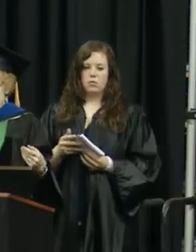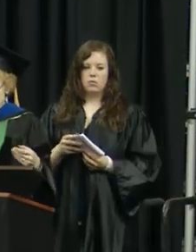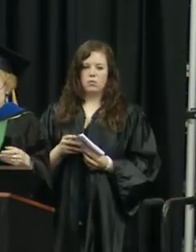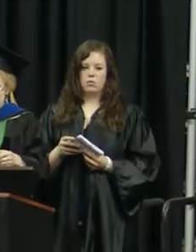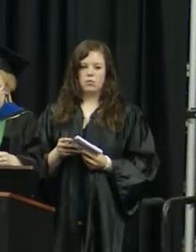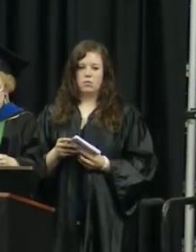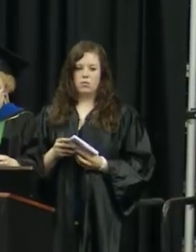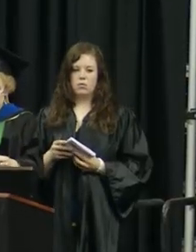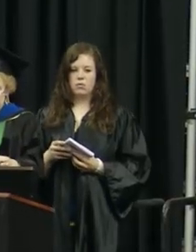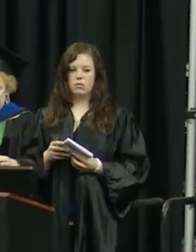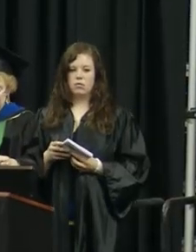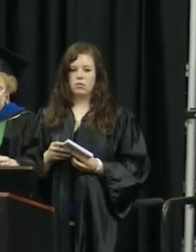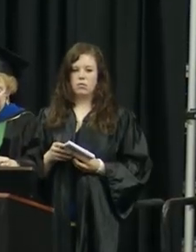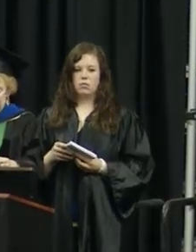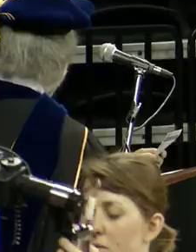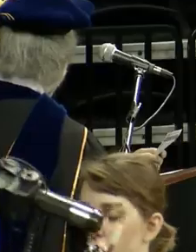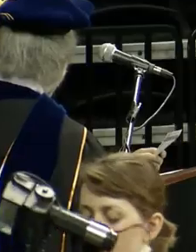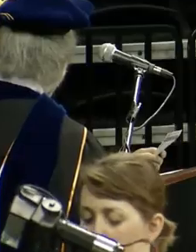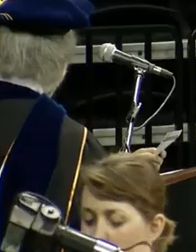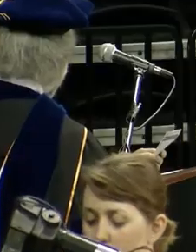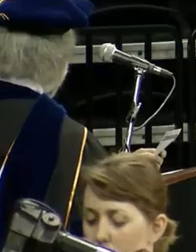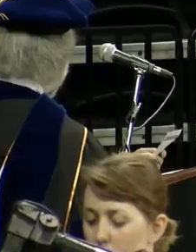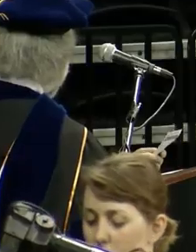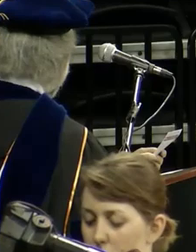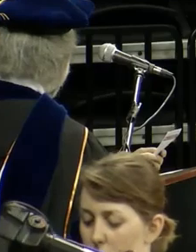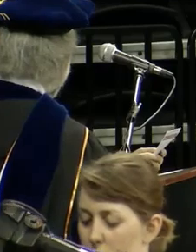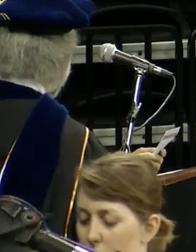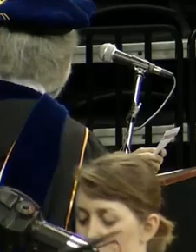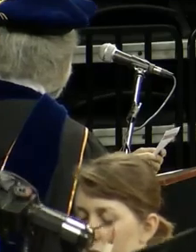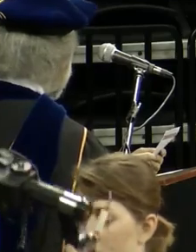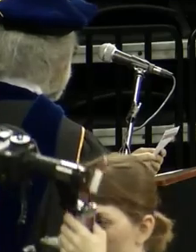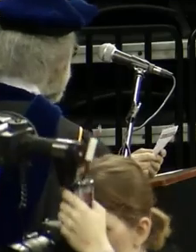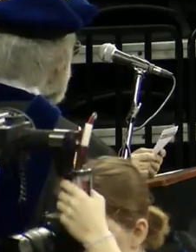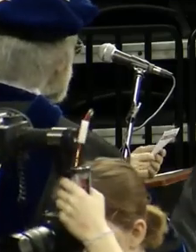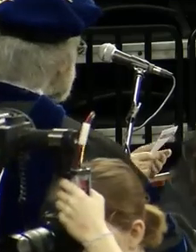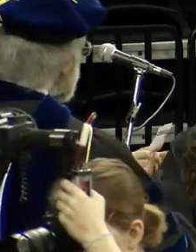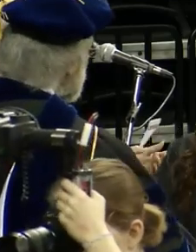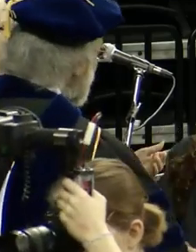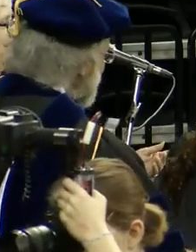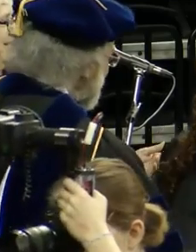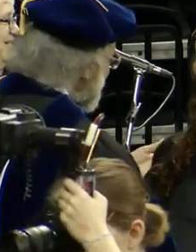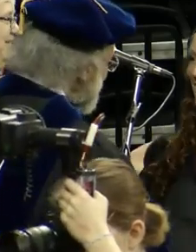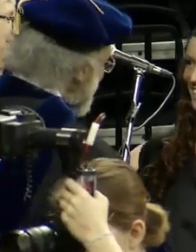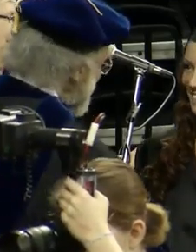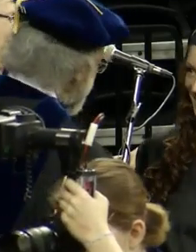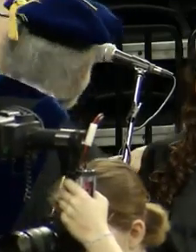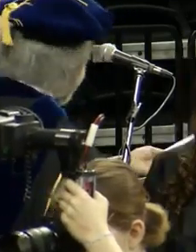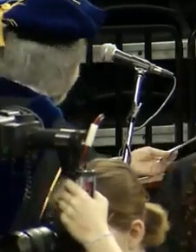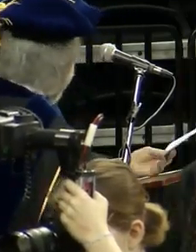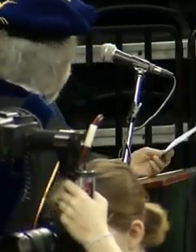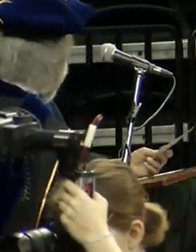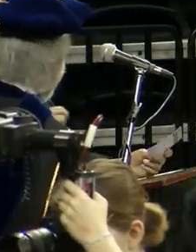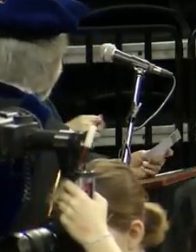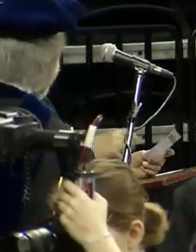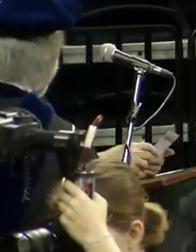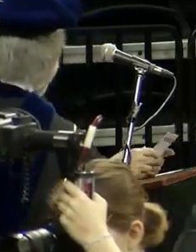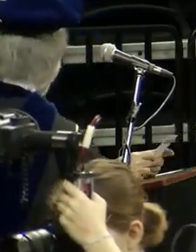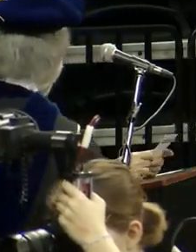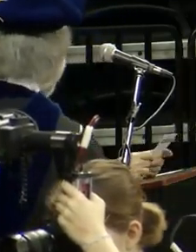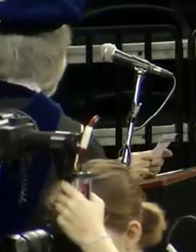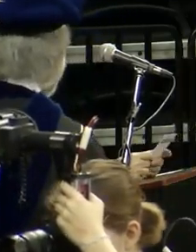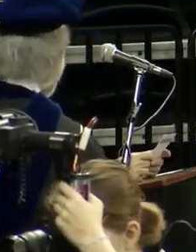Samantha Jane Wojtasek. Young Sir